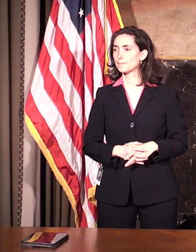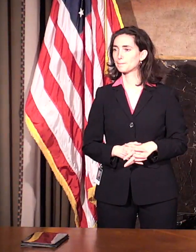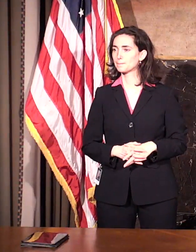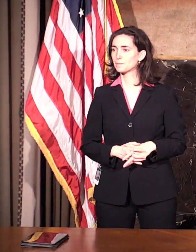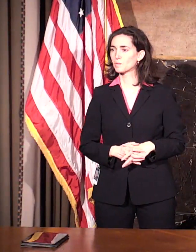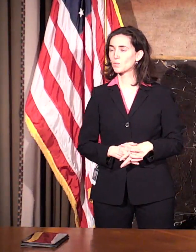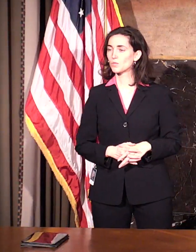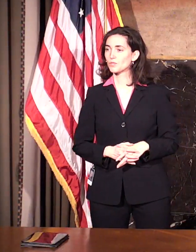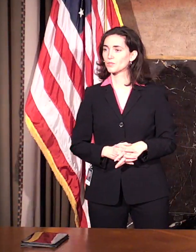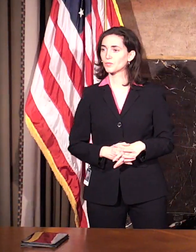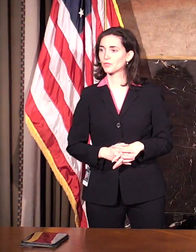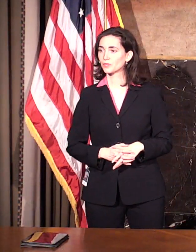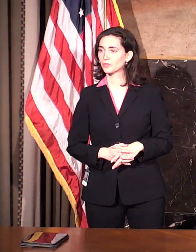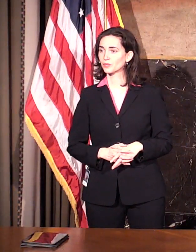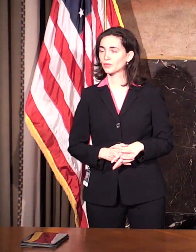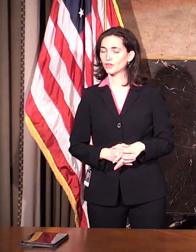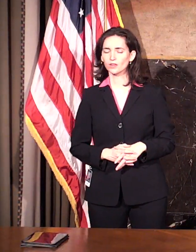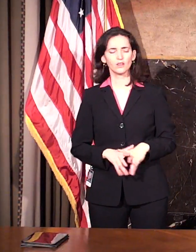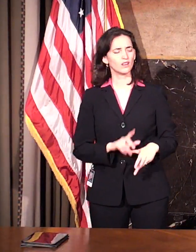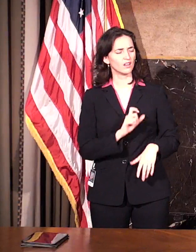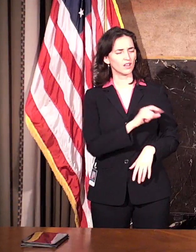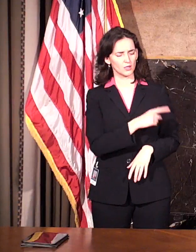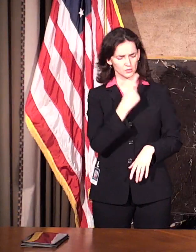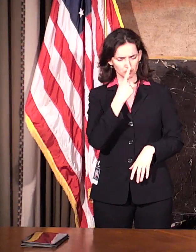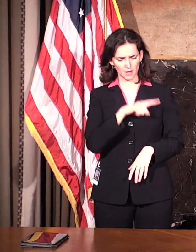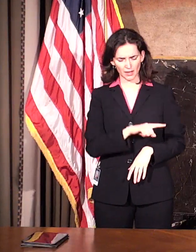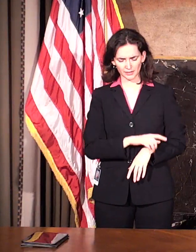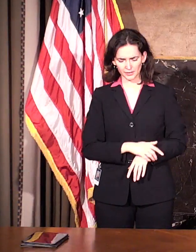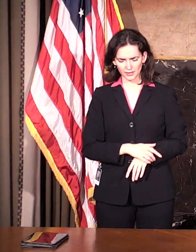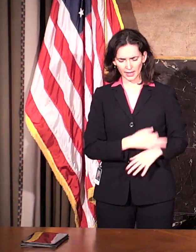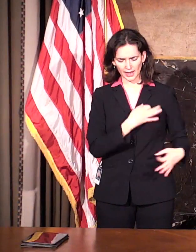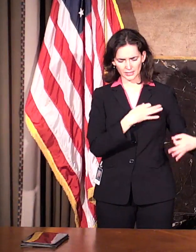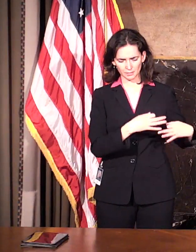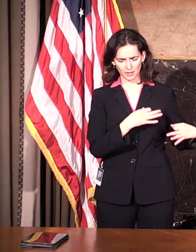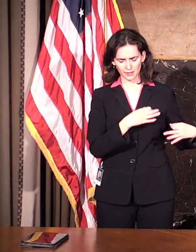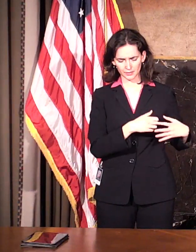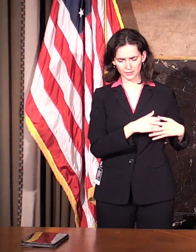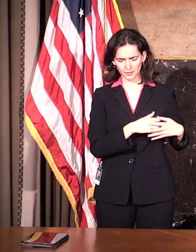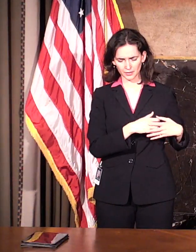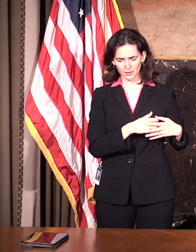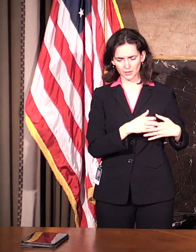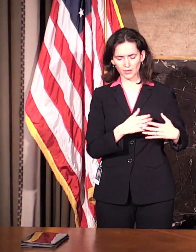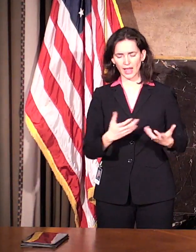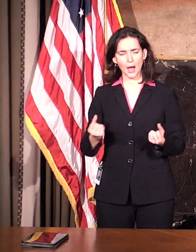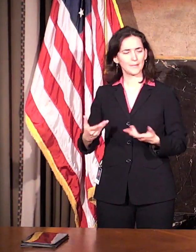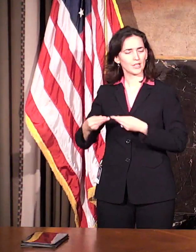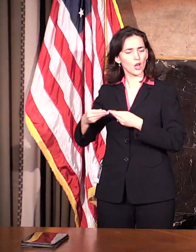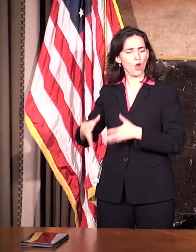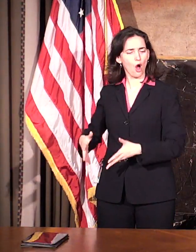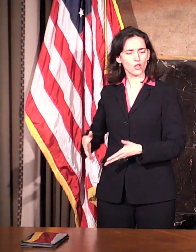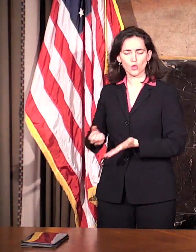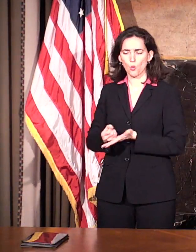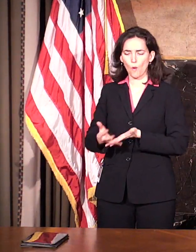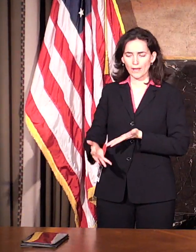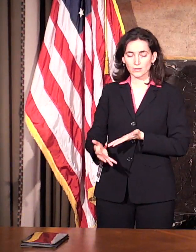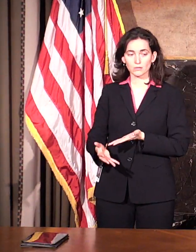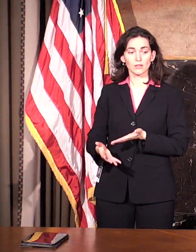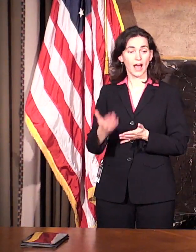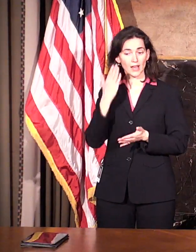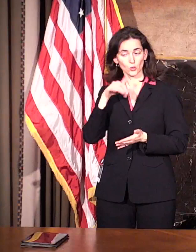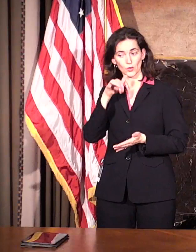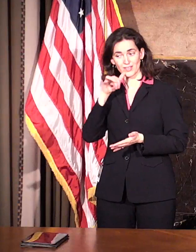Louisiana? And then I know yesterday at least one person from LDH said they hadn't yet heard of any losses or waste due to power